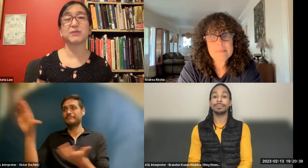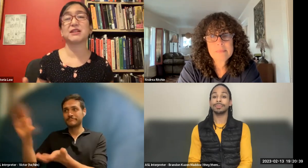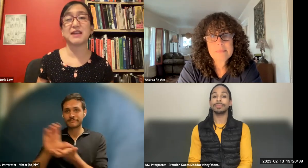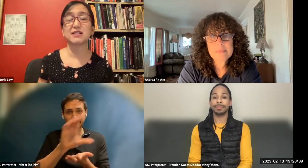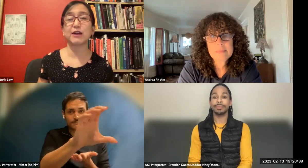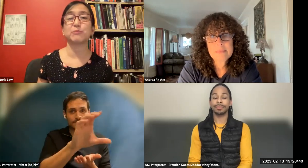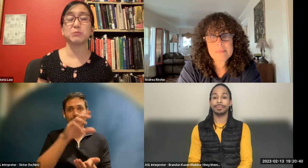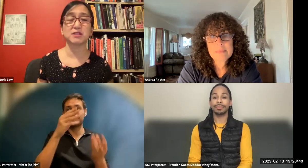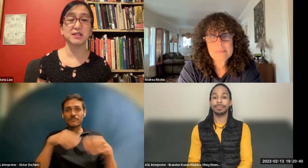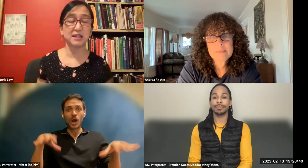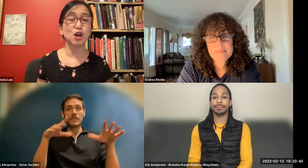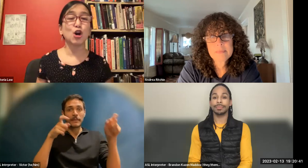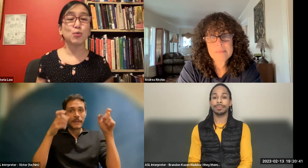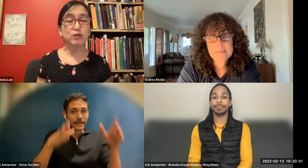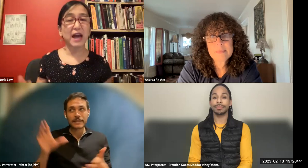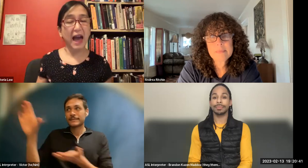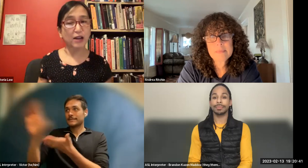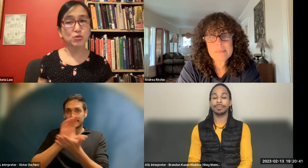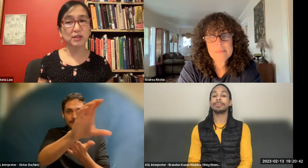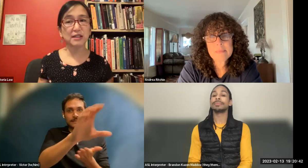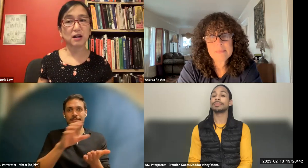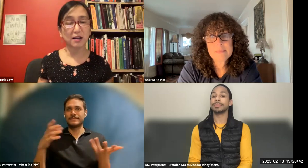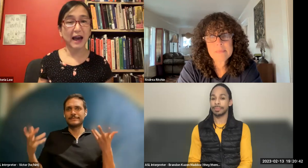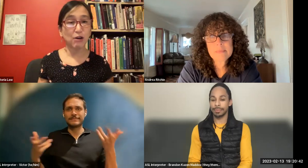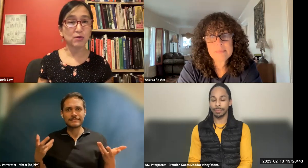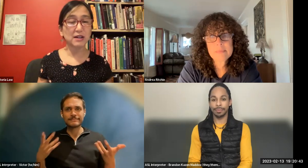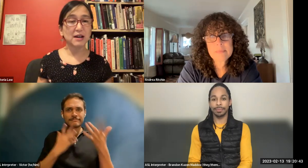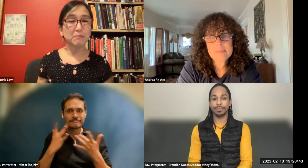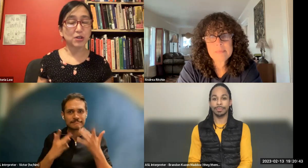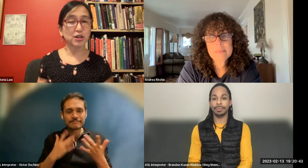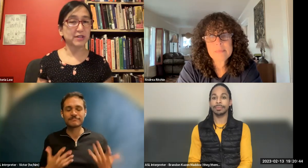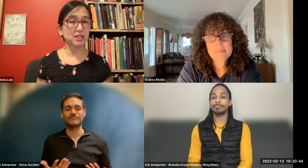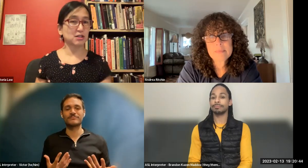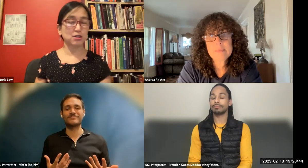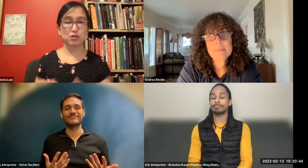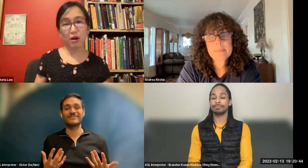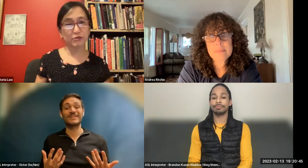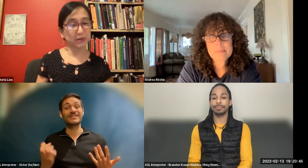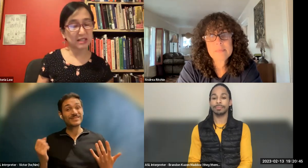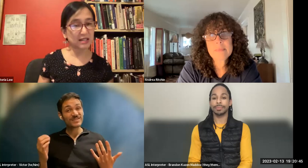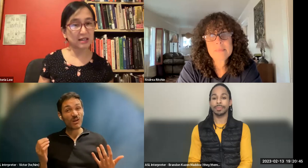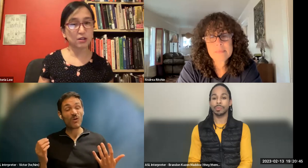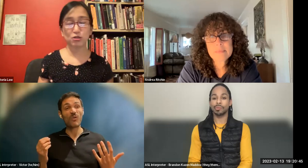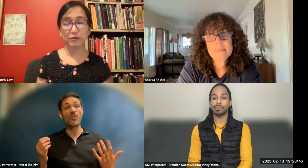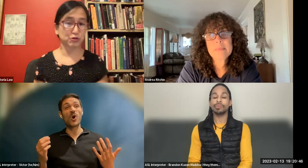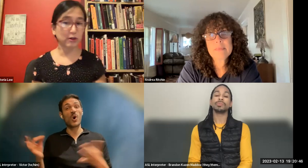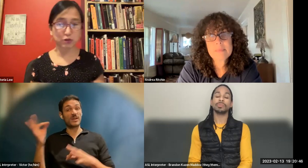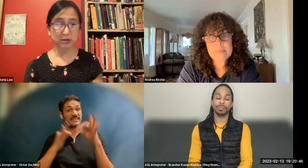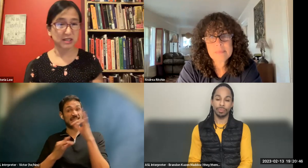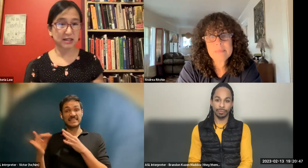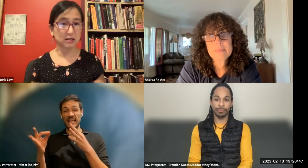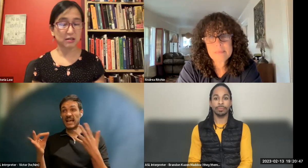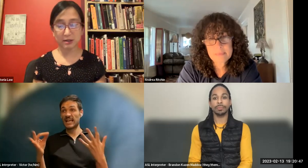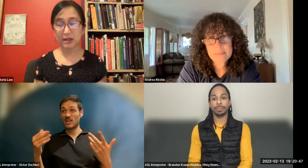have something that takes care of people's needs, we could actually cut out much of this soft policing,